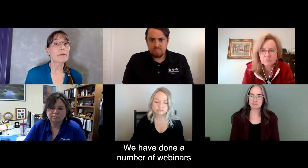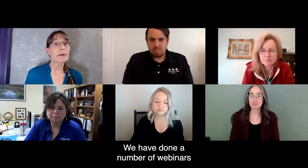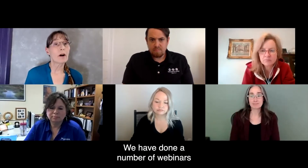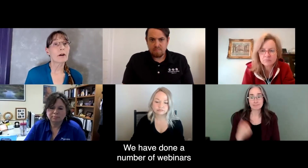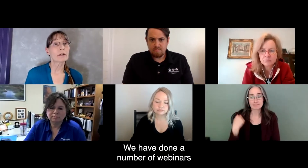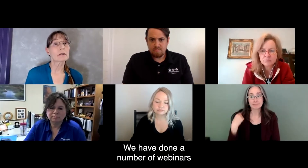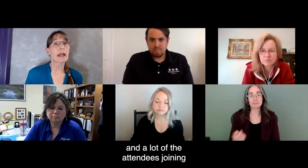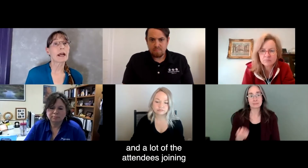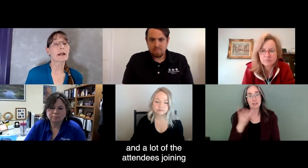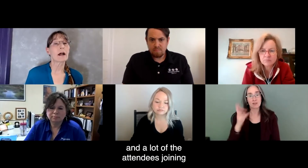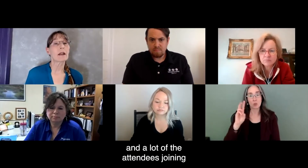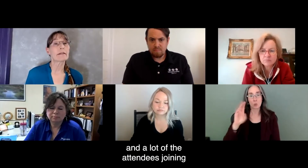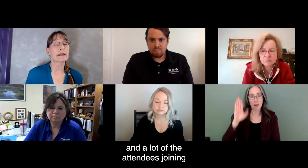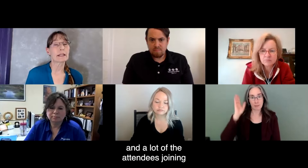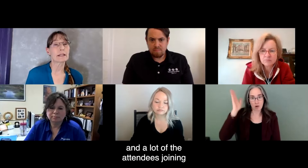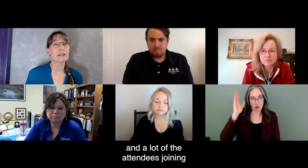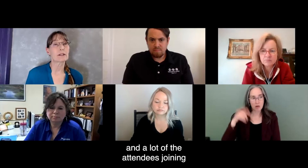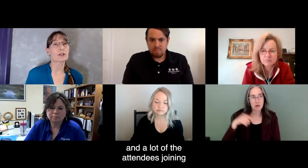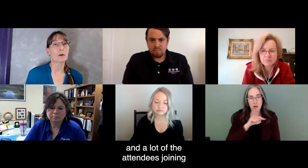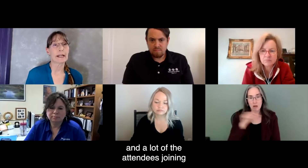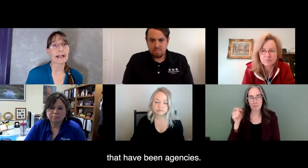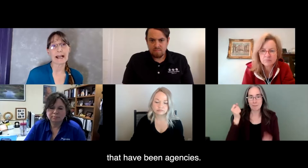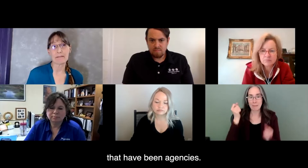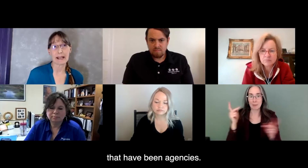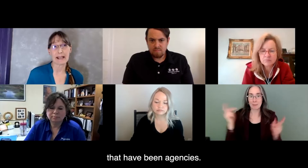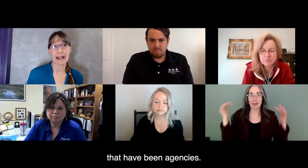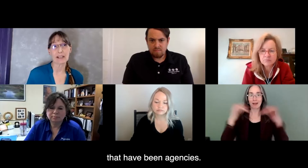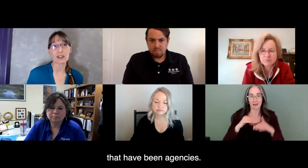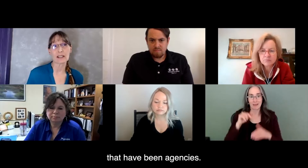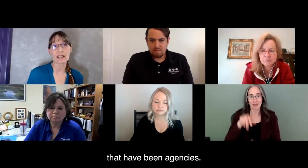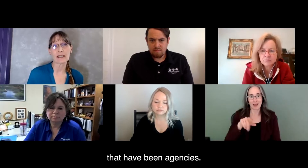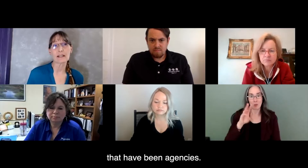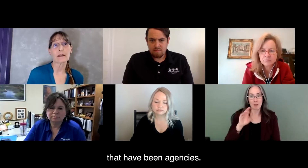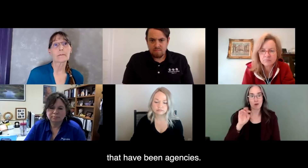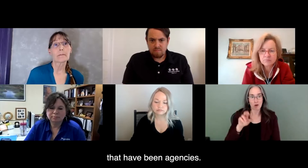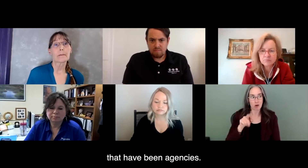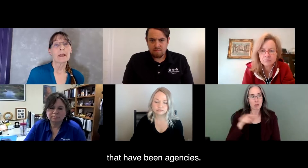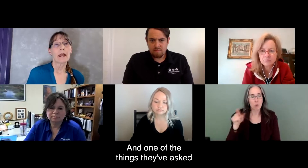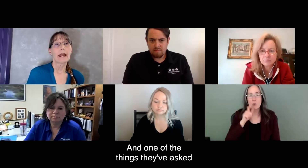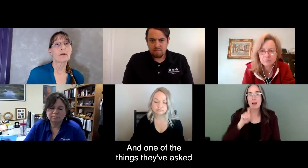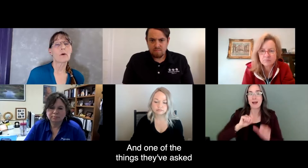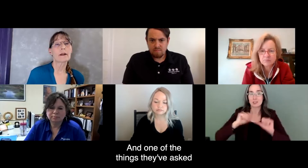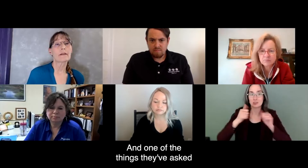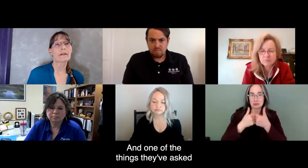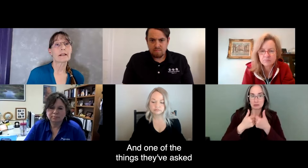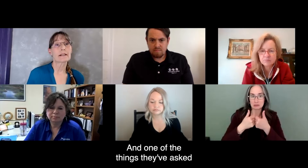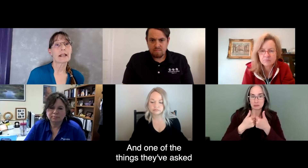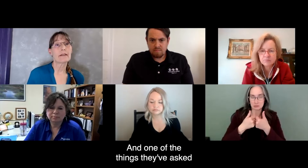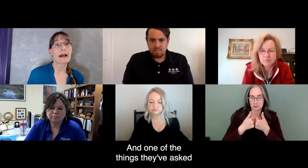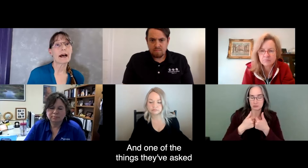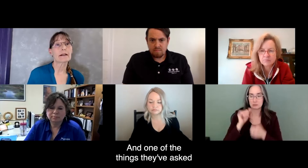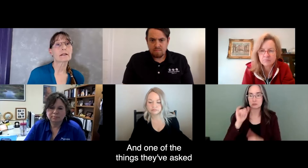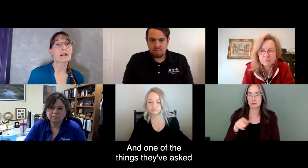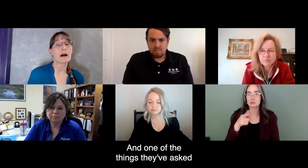of webinars, and a lot of the attendees joining that have been agencies. And one of the things